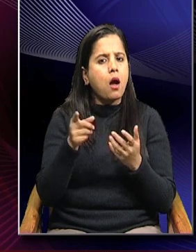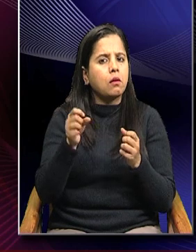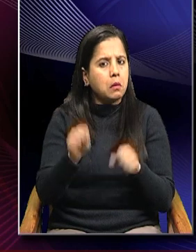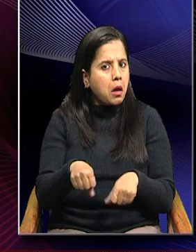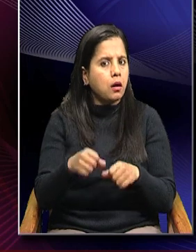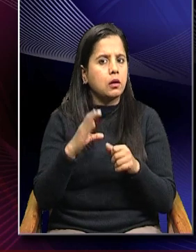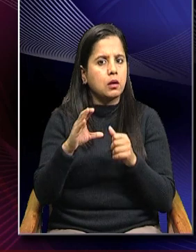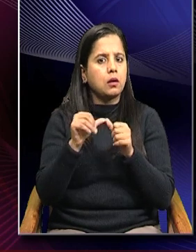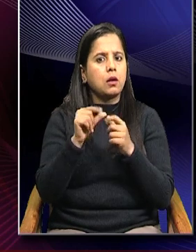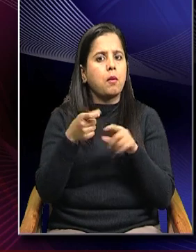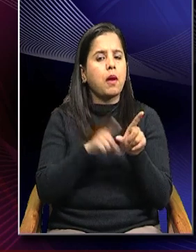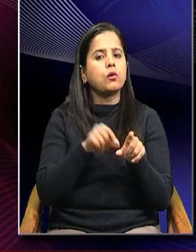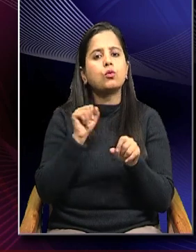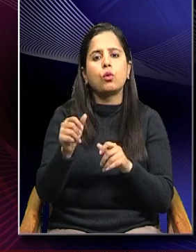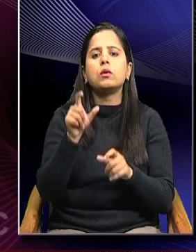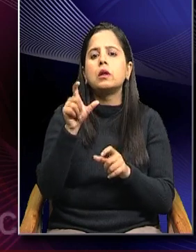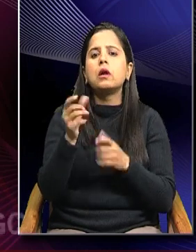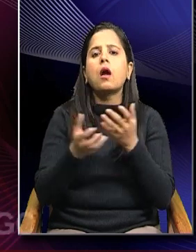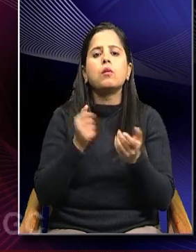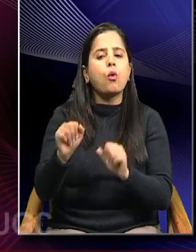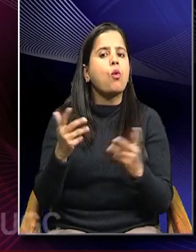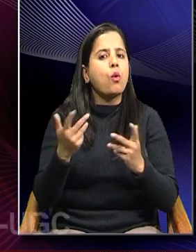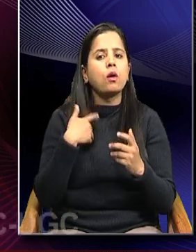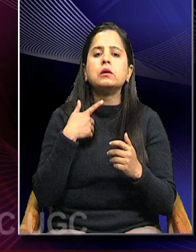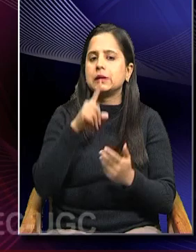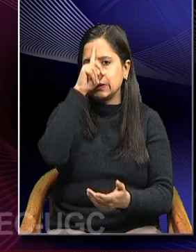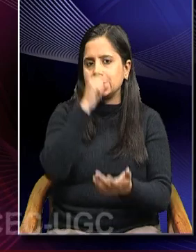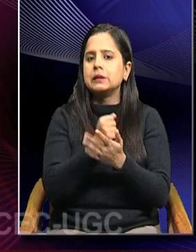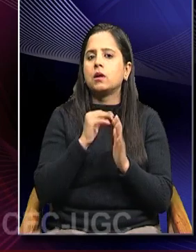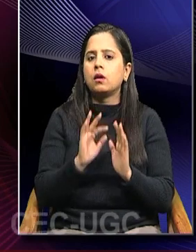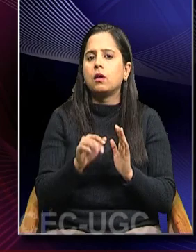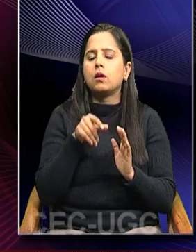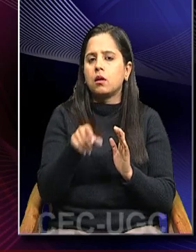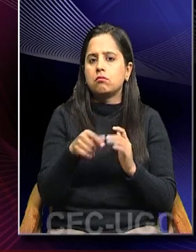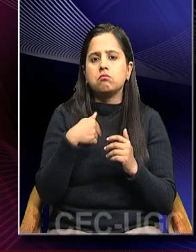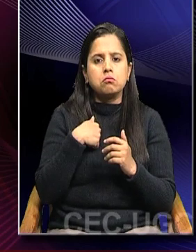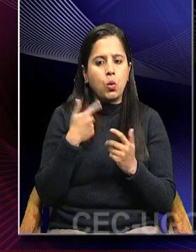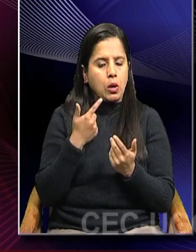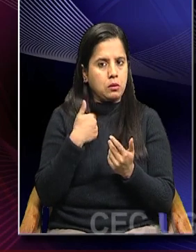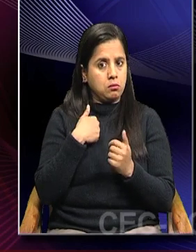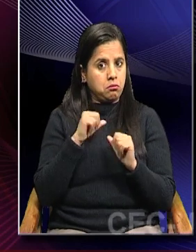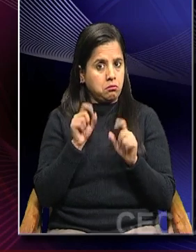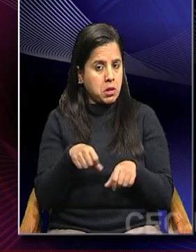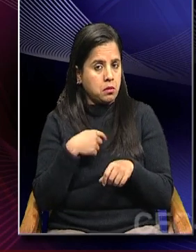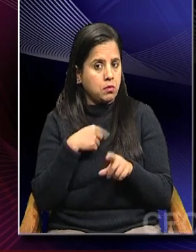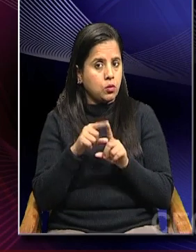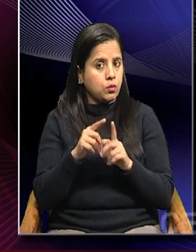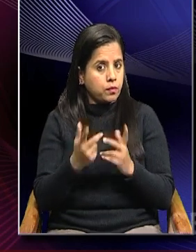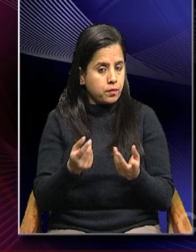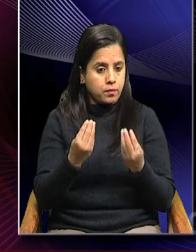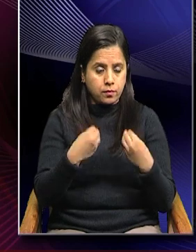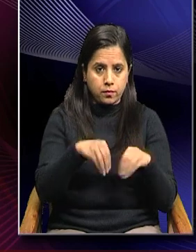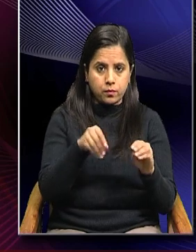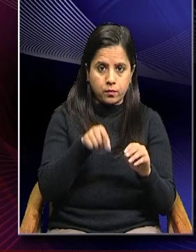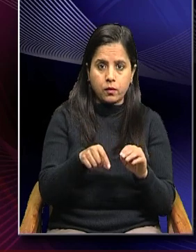of the customers. So accordingly we would decide that what should be our positioning, whether I should go for selling a